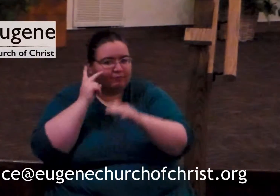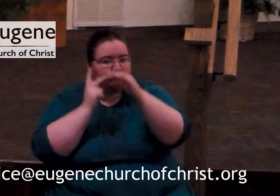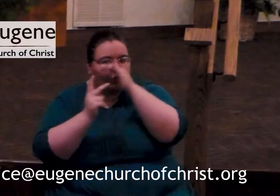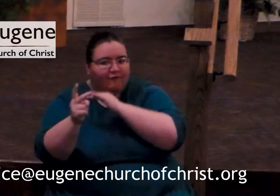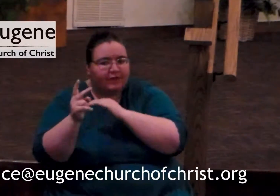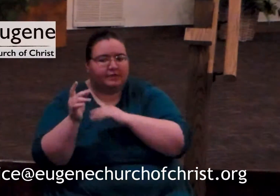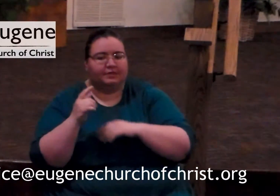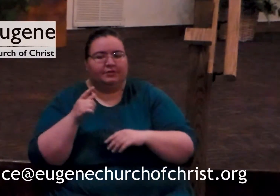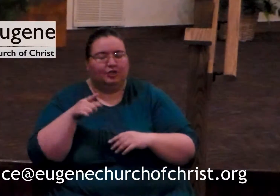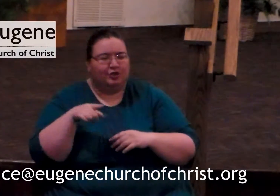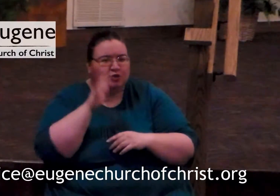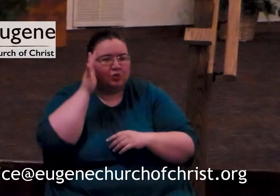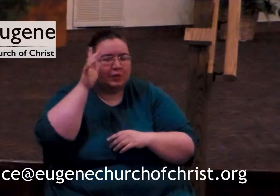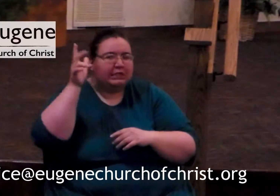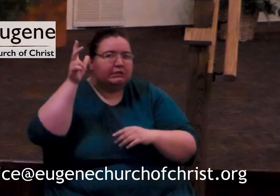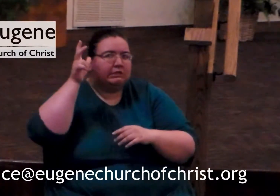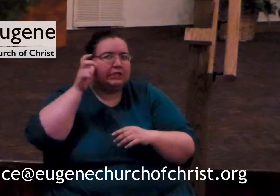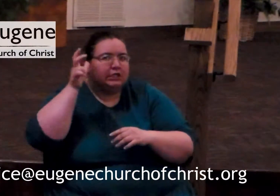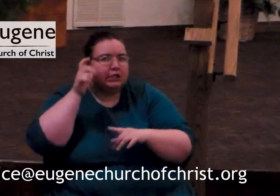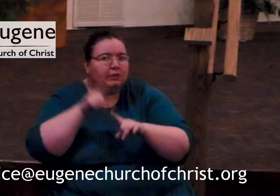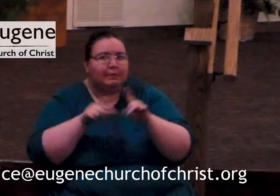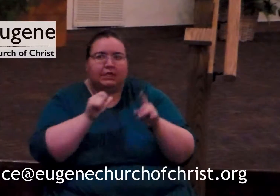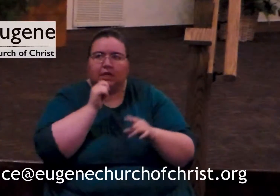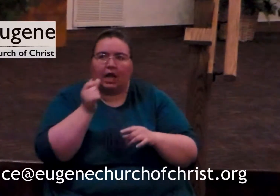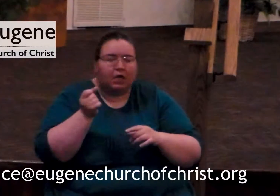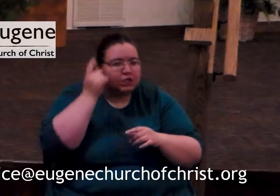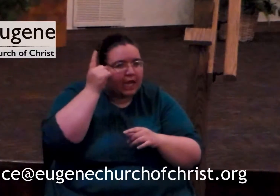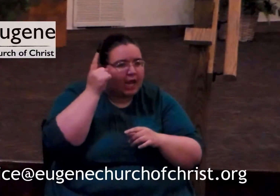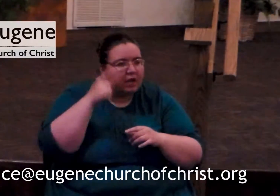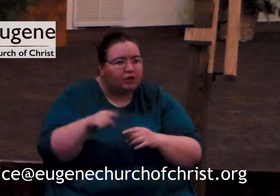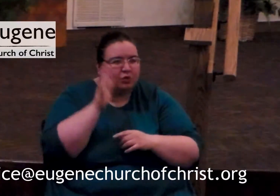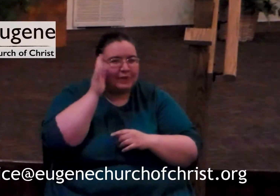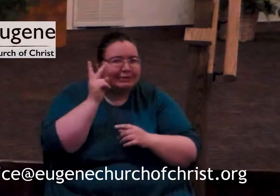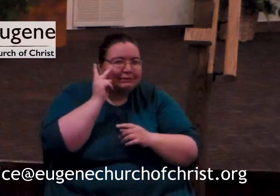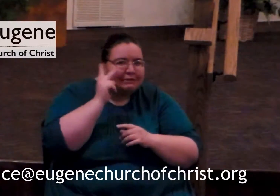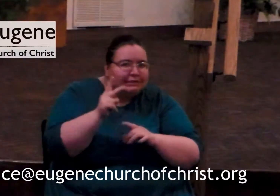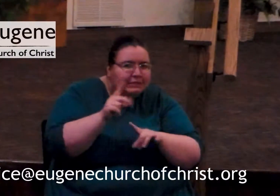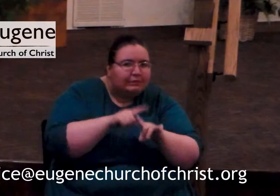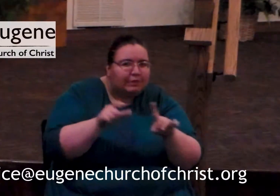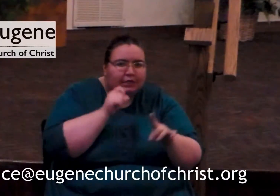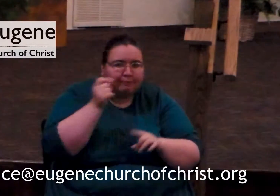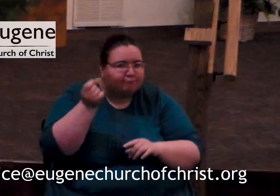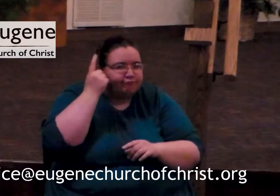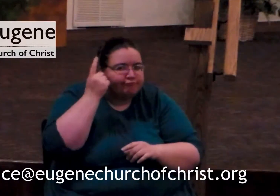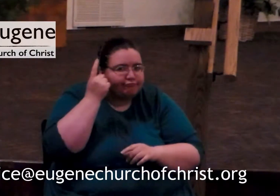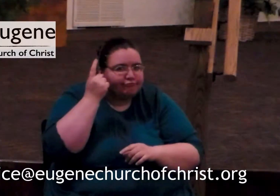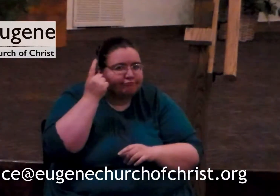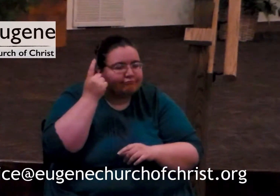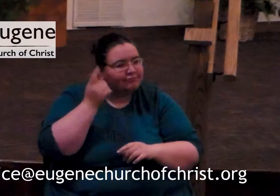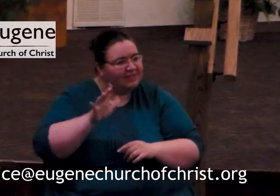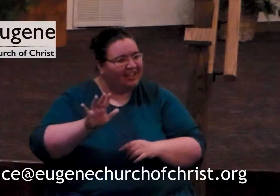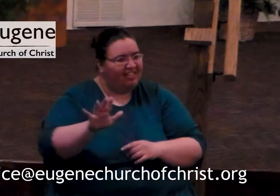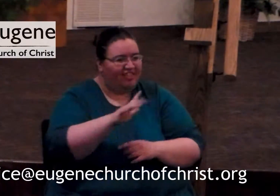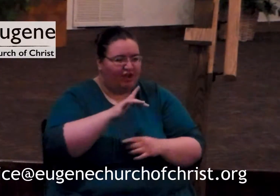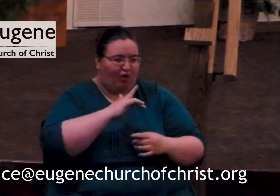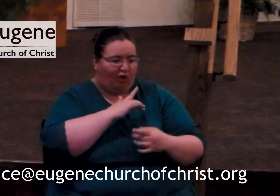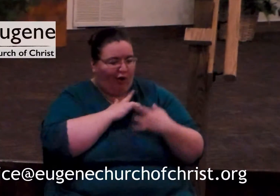ever seeing, but never perceiving. For this people's heart has become calloused. They hardly hear with their ears, and they have closed their